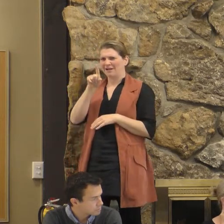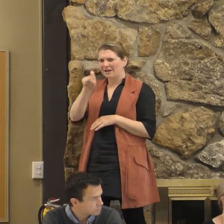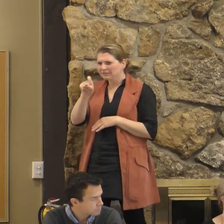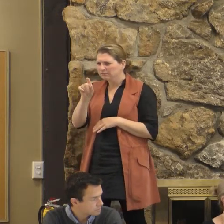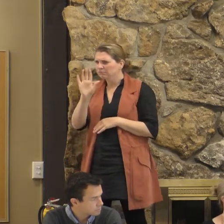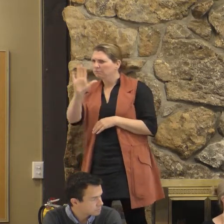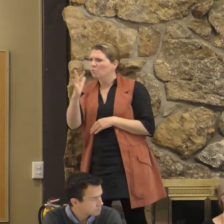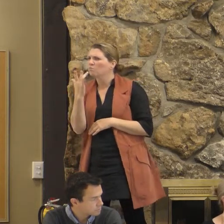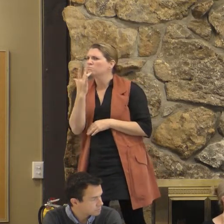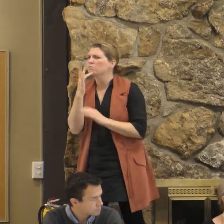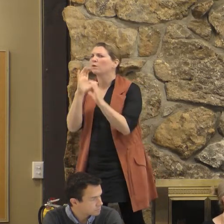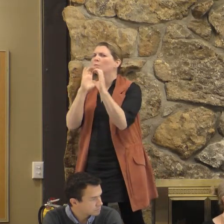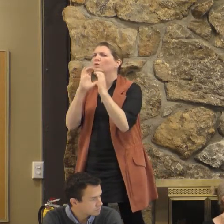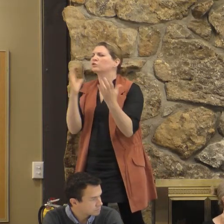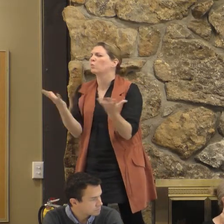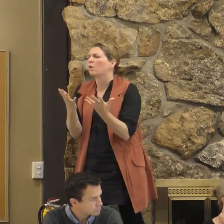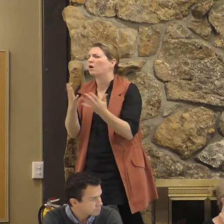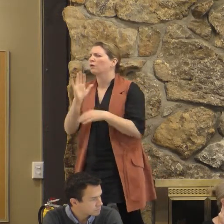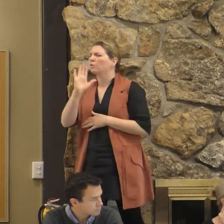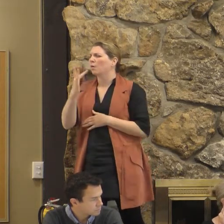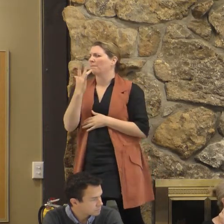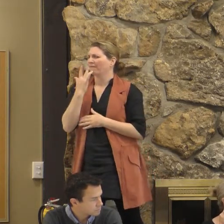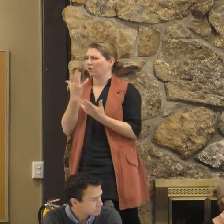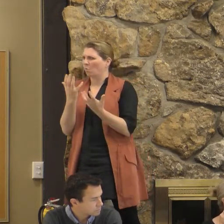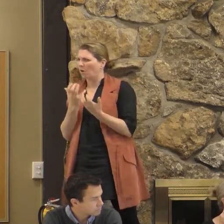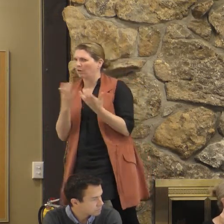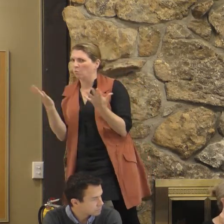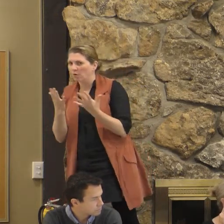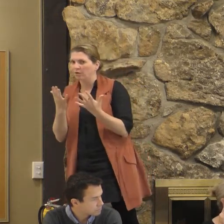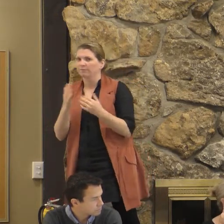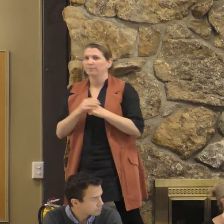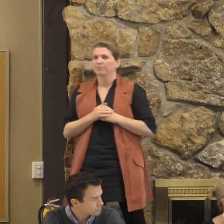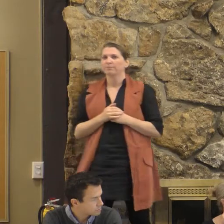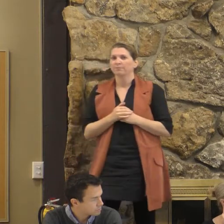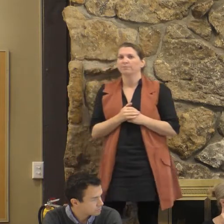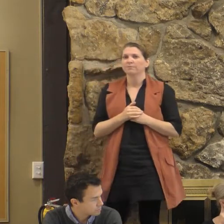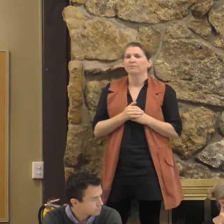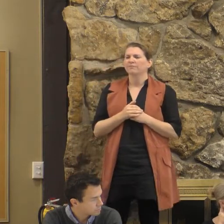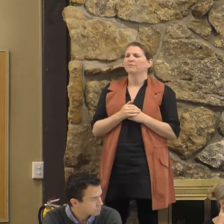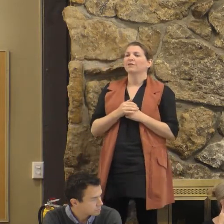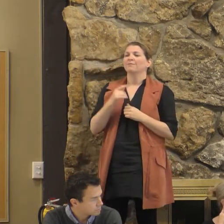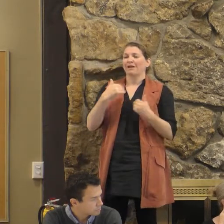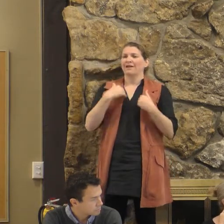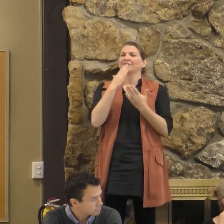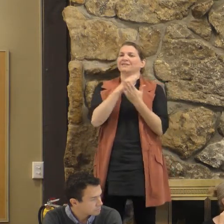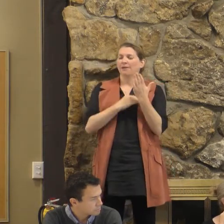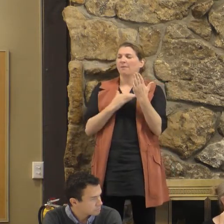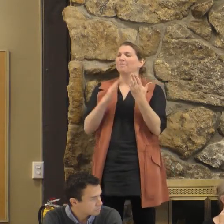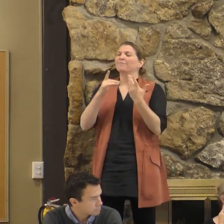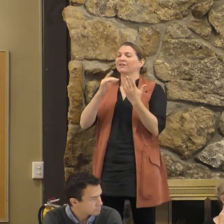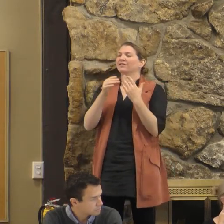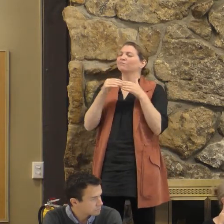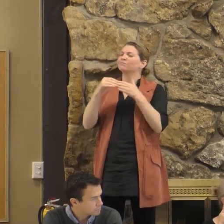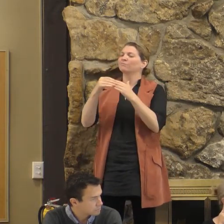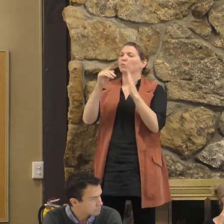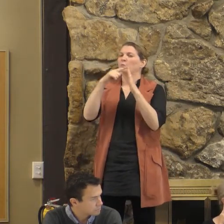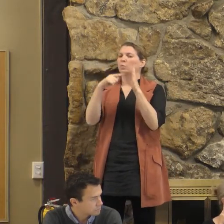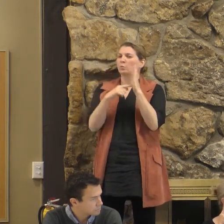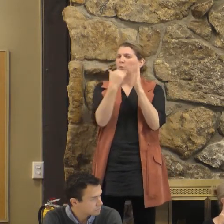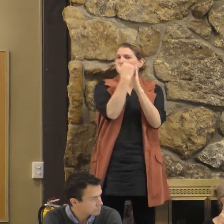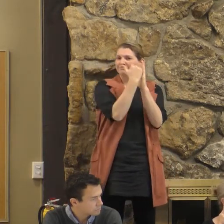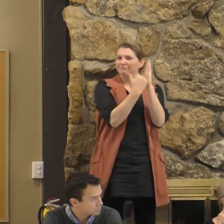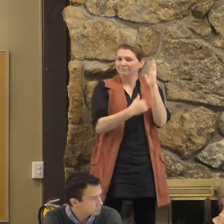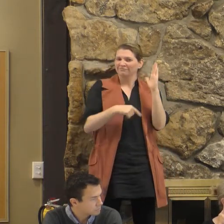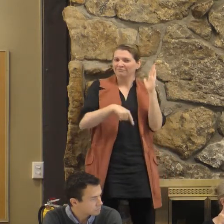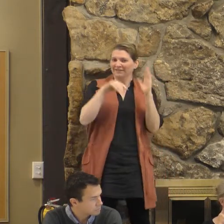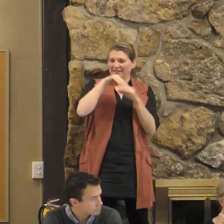further guidelines in determining which auxiliary aid or service you should provide, and that's going to be on one of the handouts that we prepared also. But those are